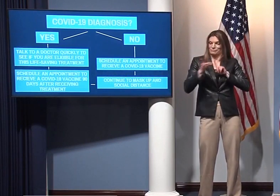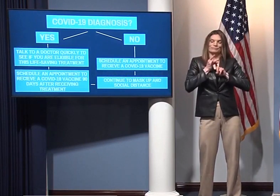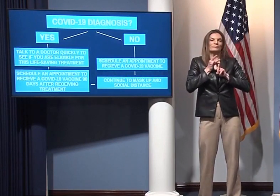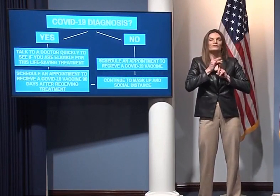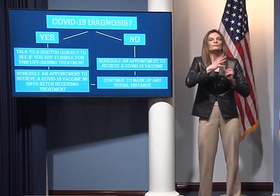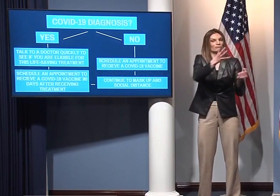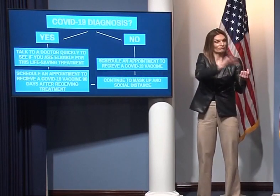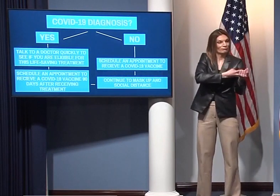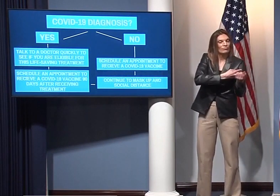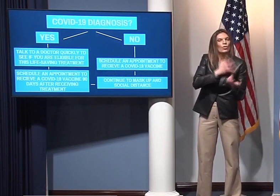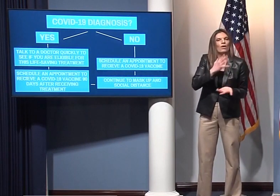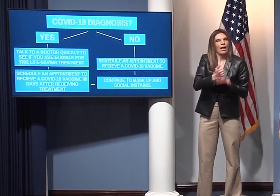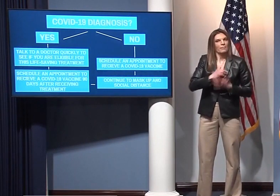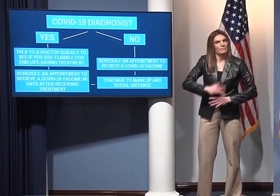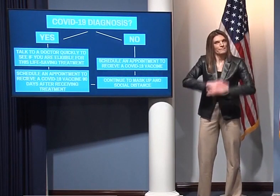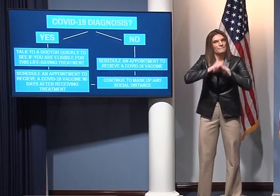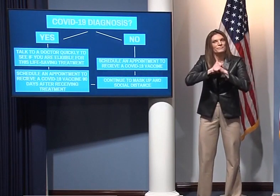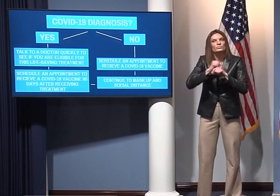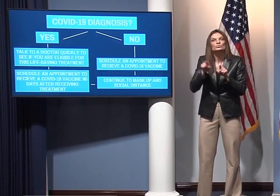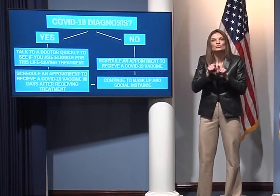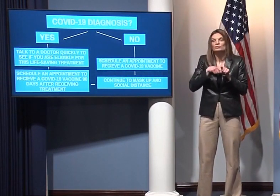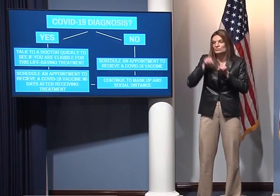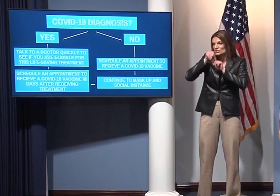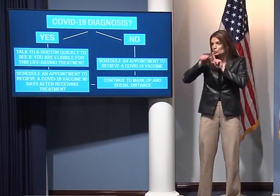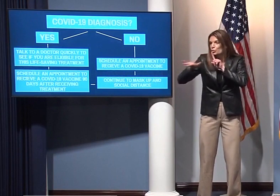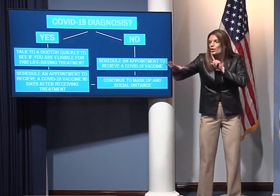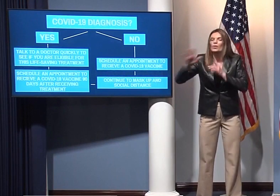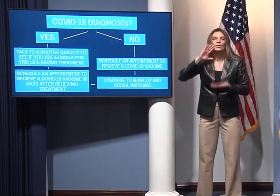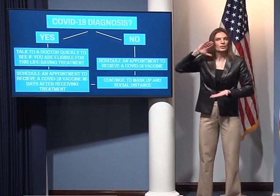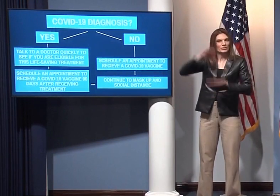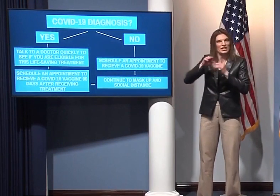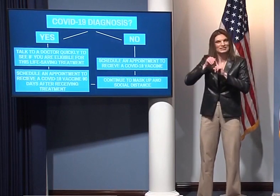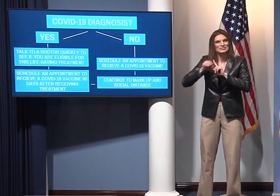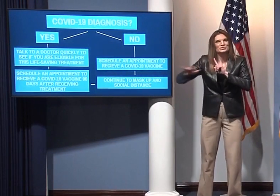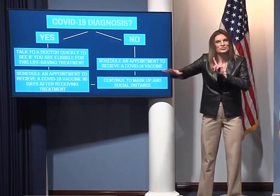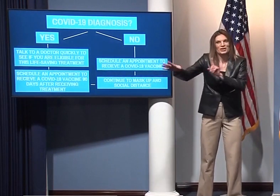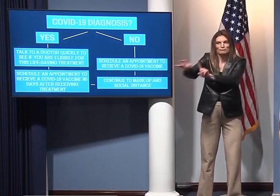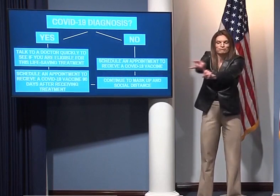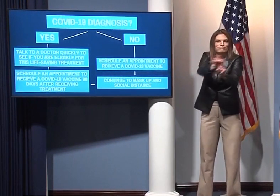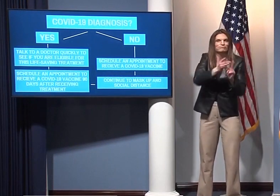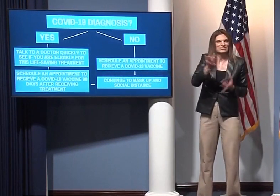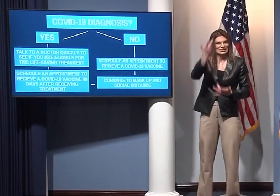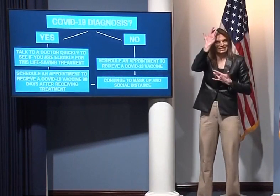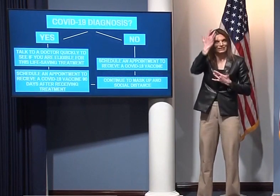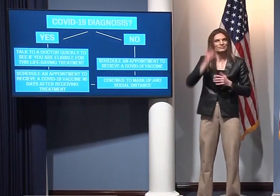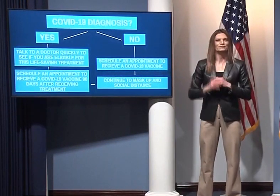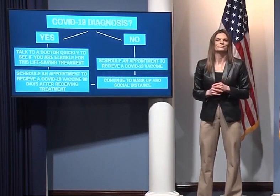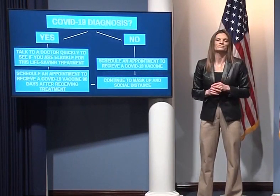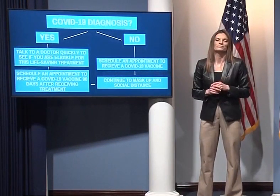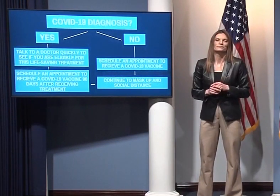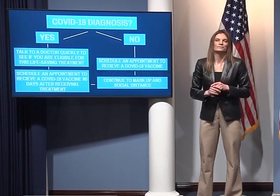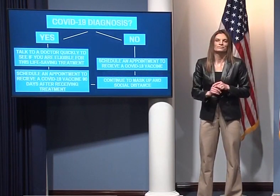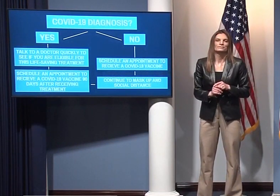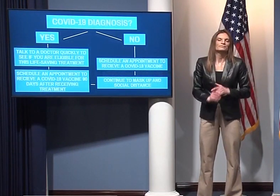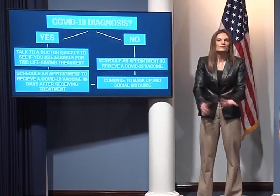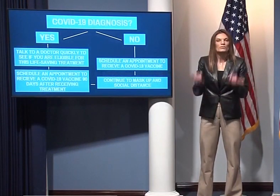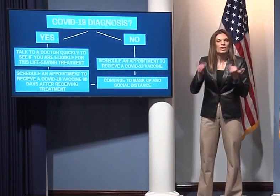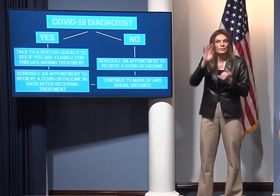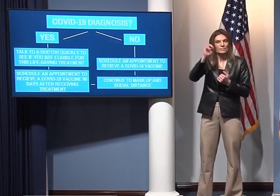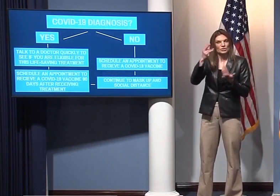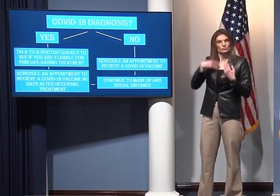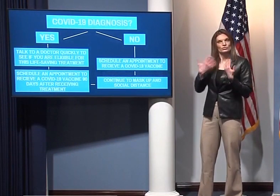seeing get diagnosed every day would qualify for these life-saving therapeutics. In Michigan, we're seeing